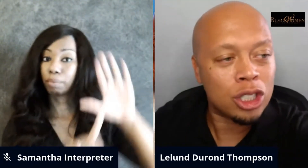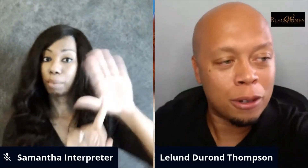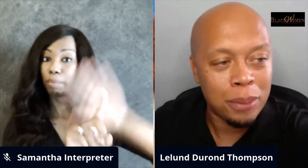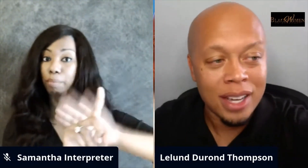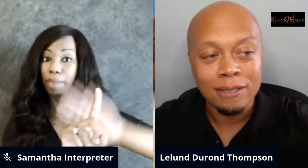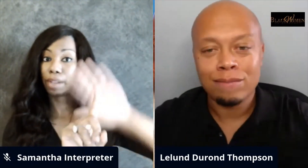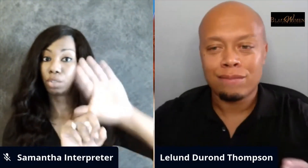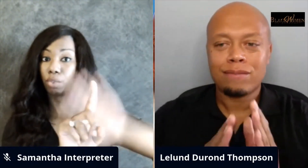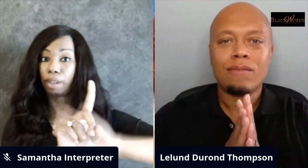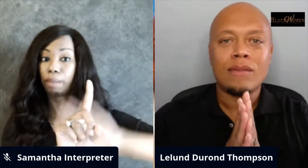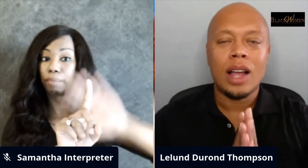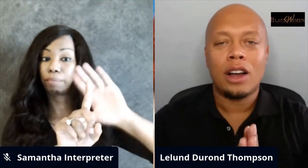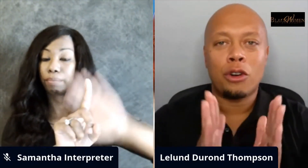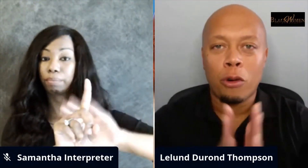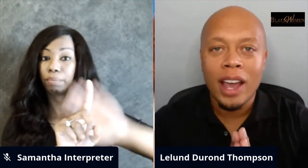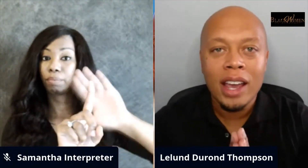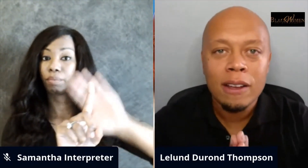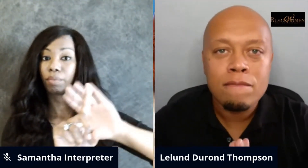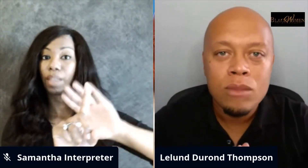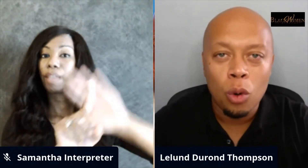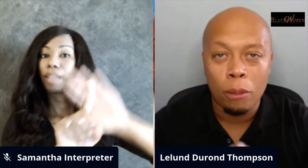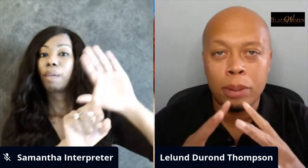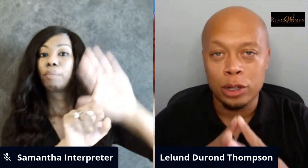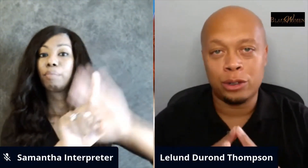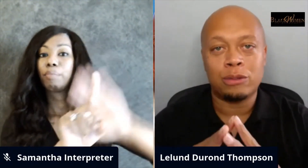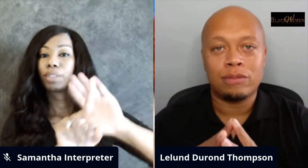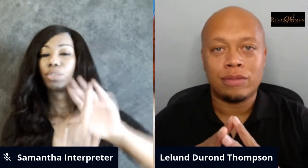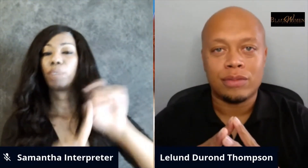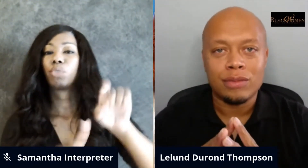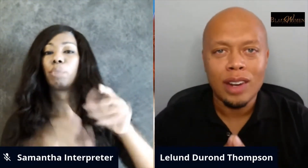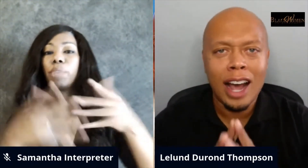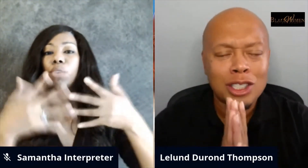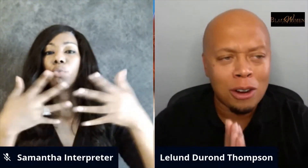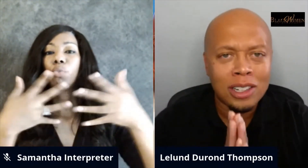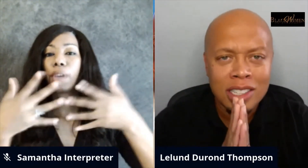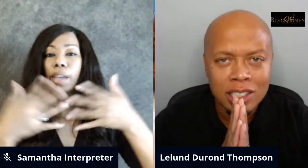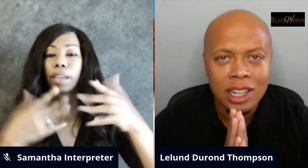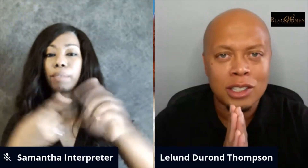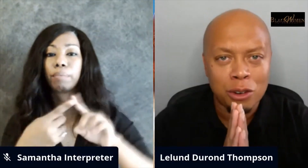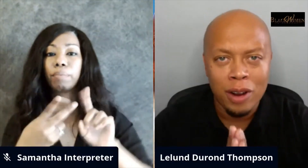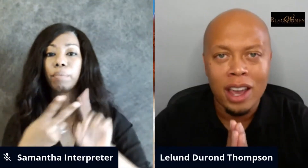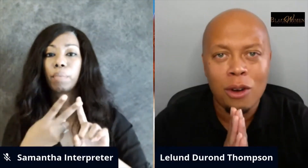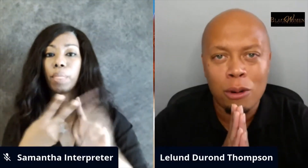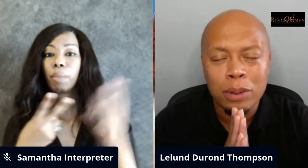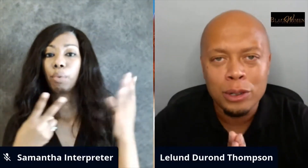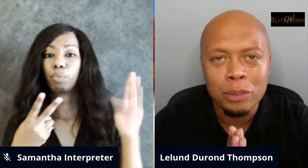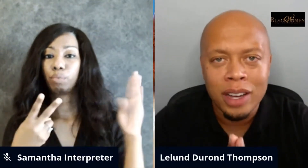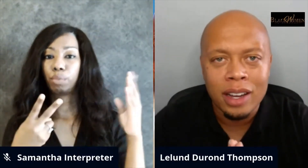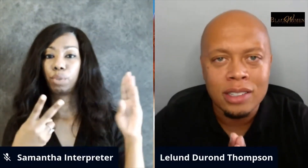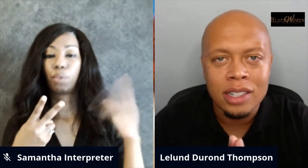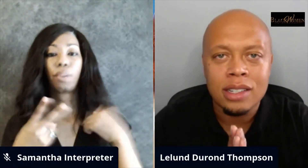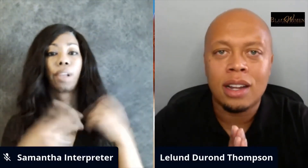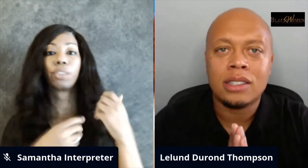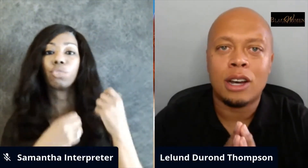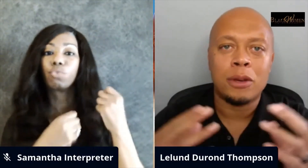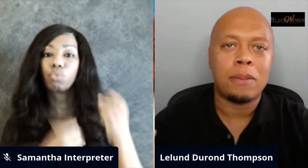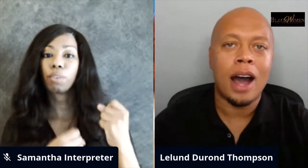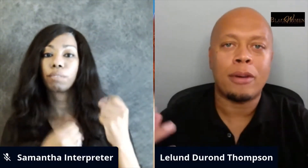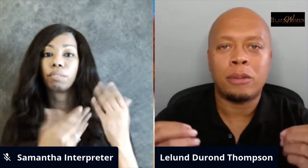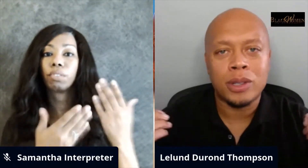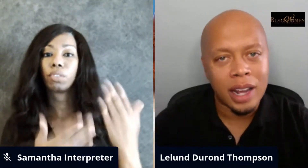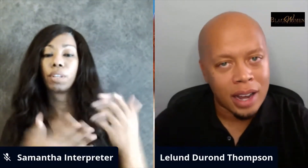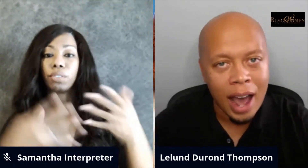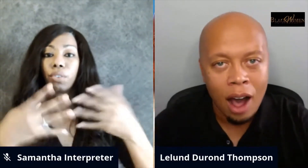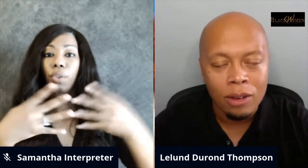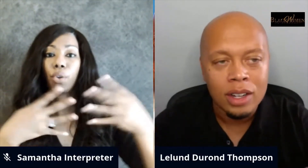Backdrop should be gray or blue. I strongly suggest gray or blue because these colors help you pop,